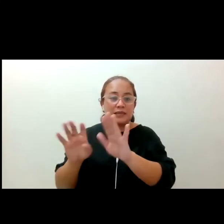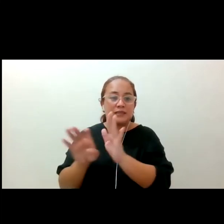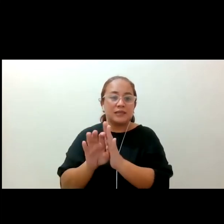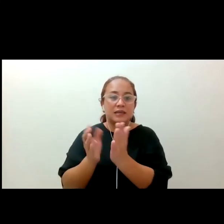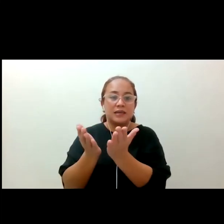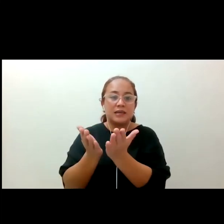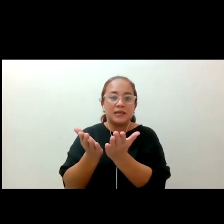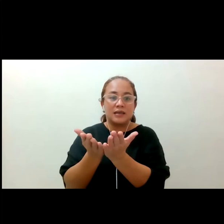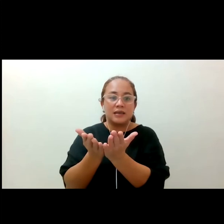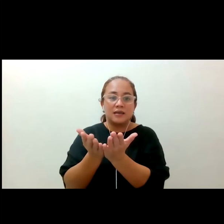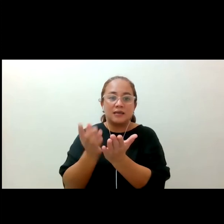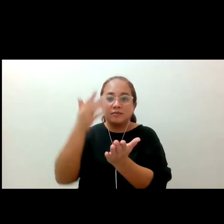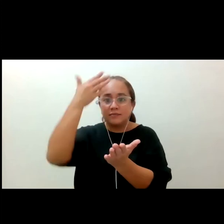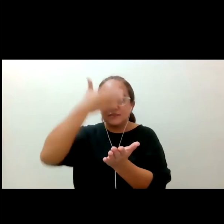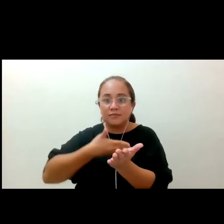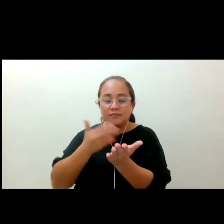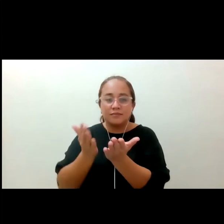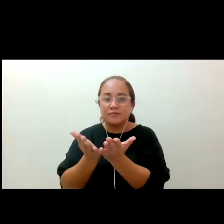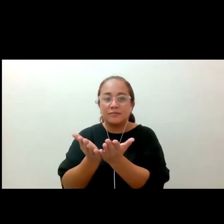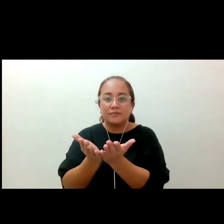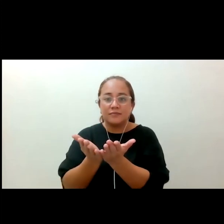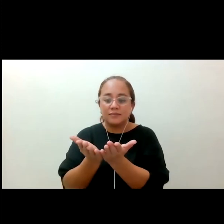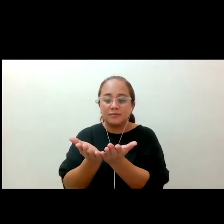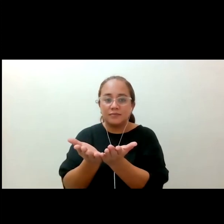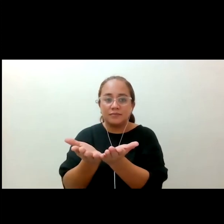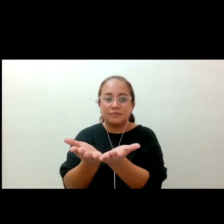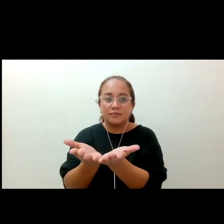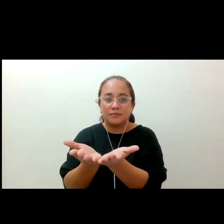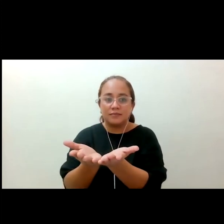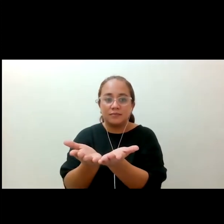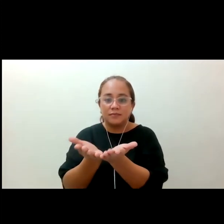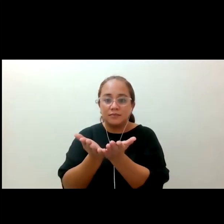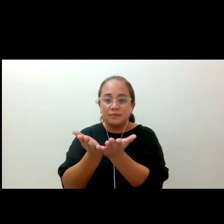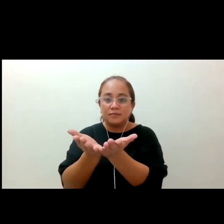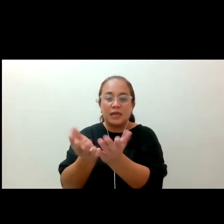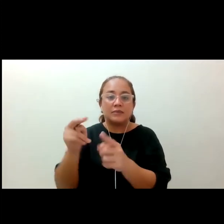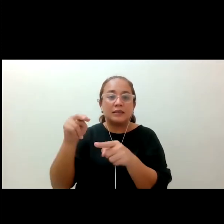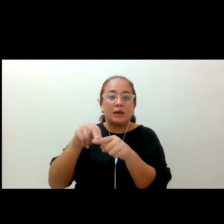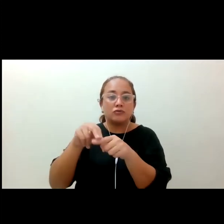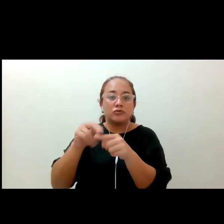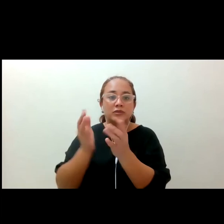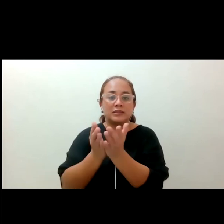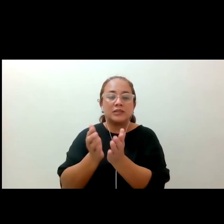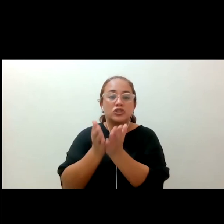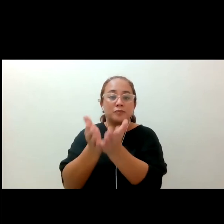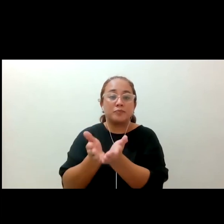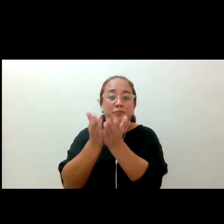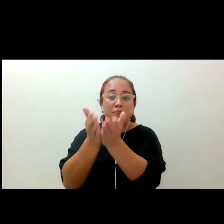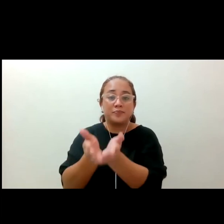blank expression, no, but this is a noun, ship.